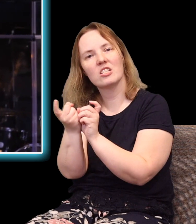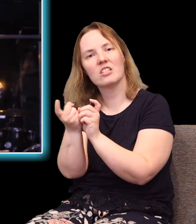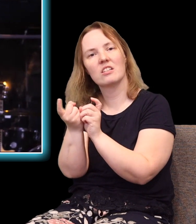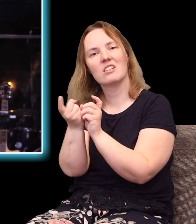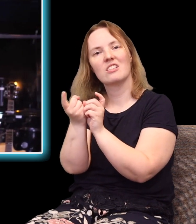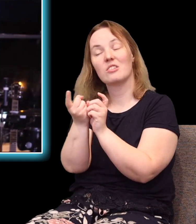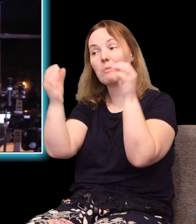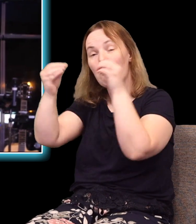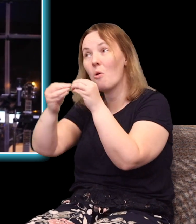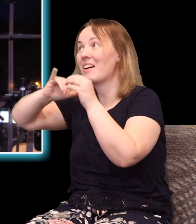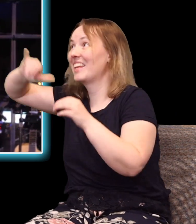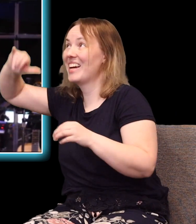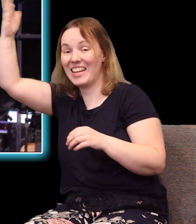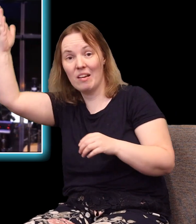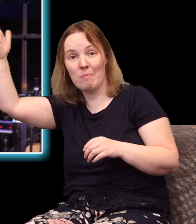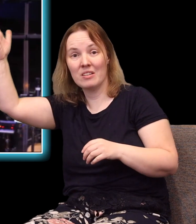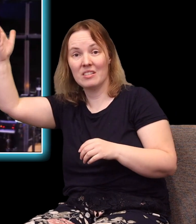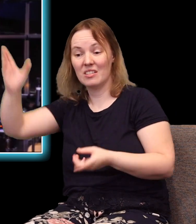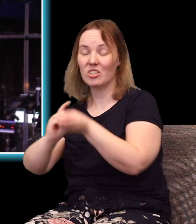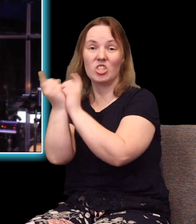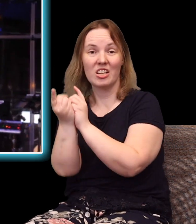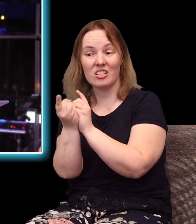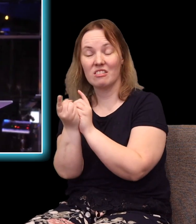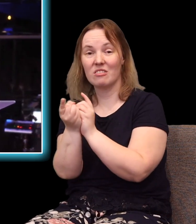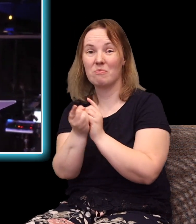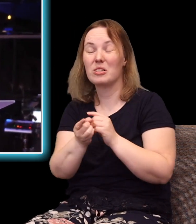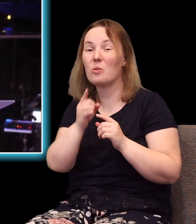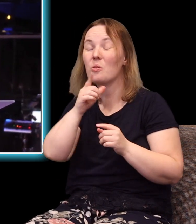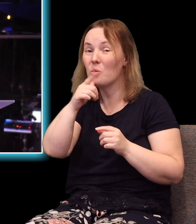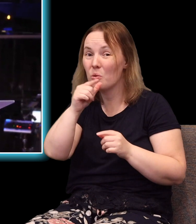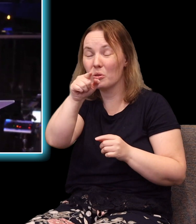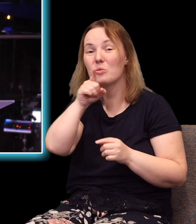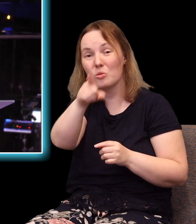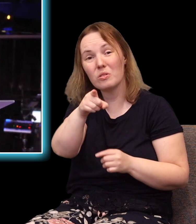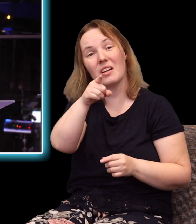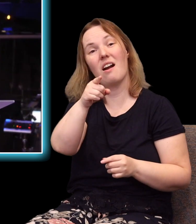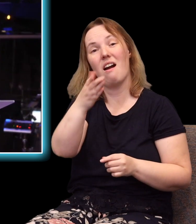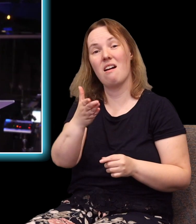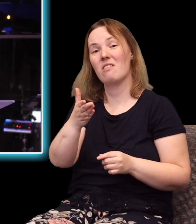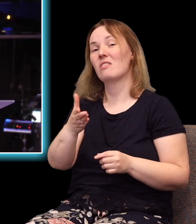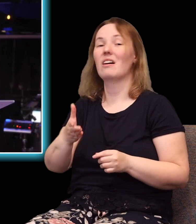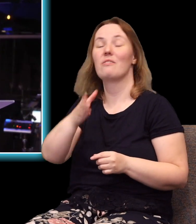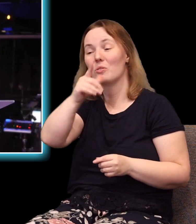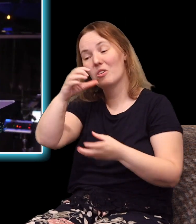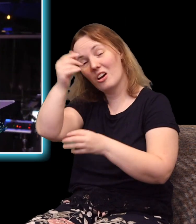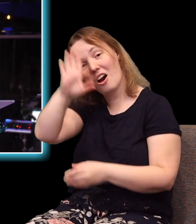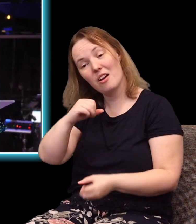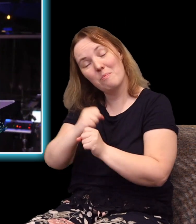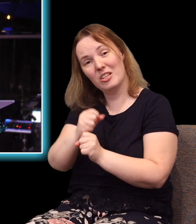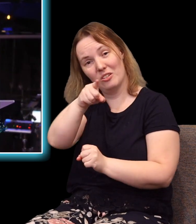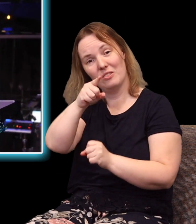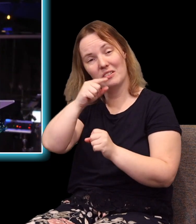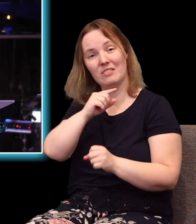being changed to actually be more like Him. You're changed to be who you really are when God made you as a child of God. The change